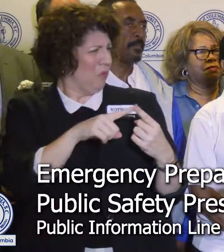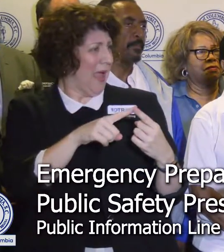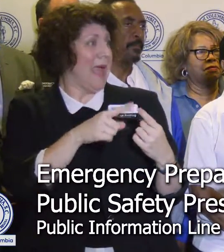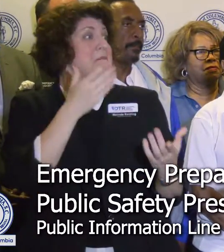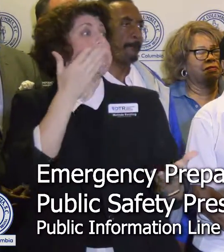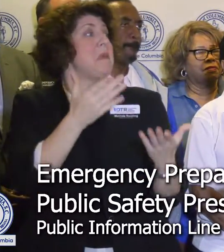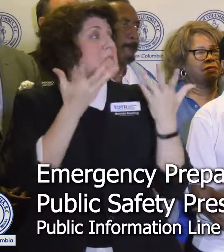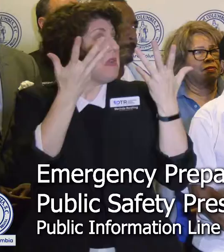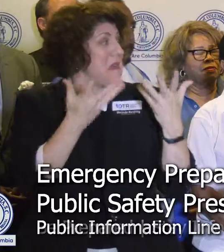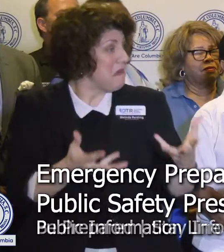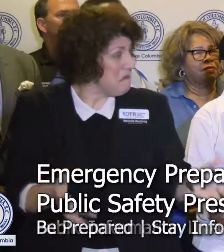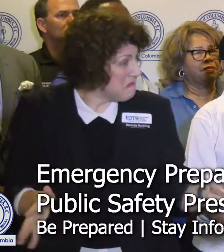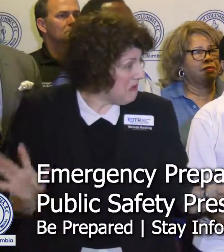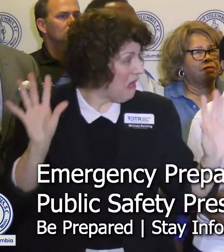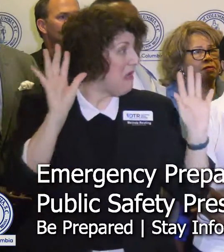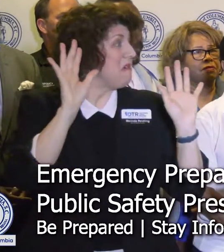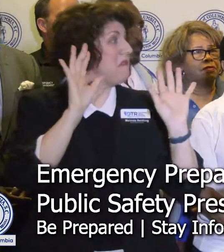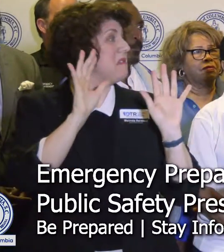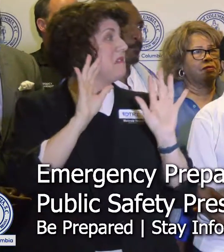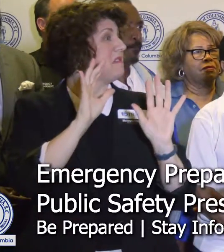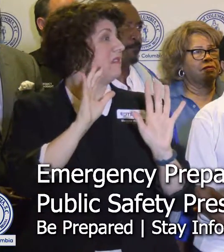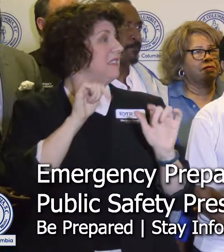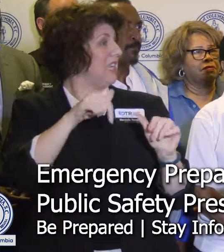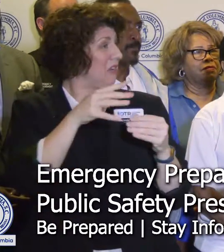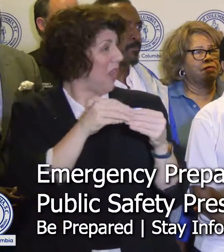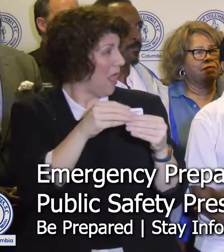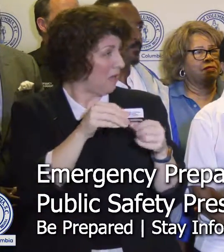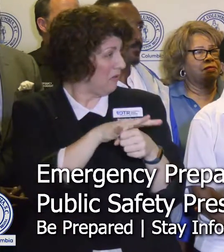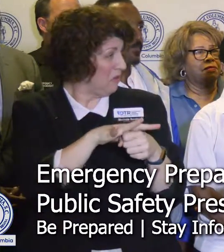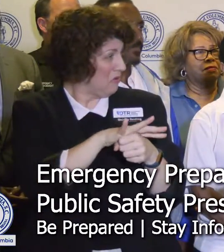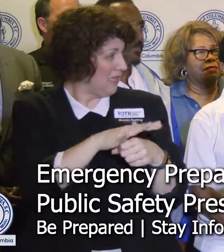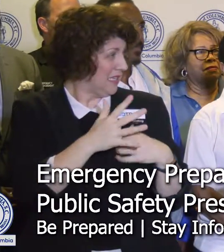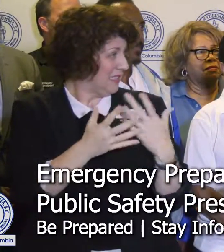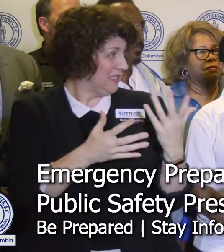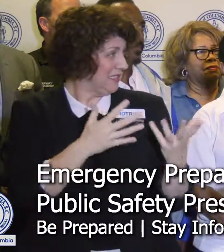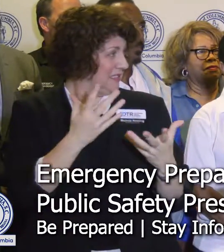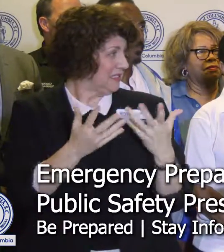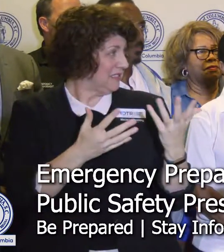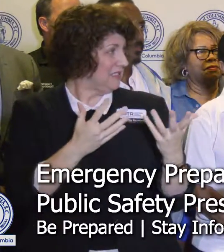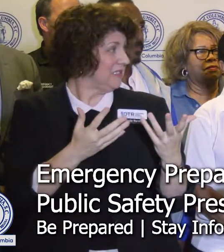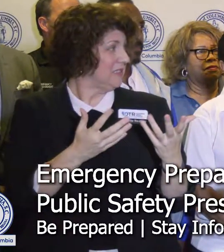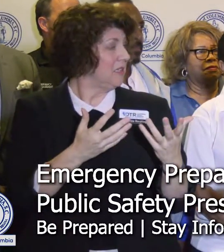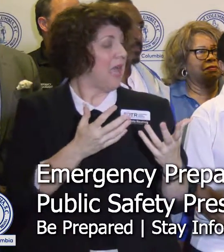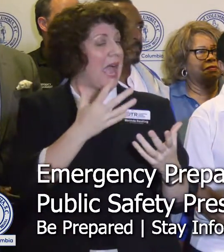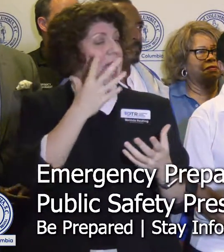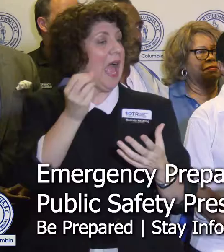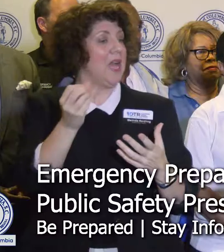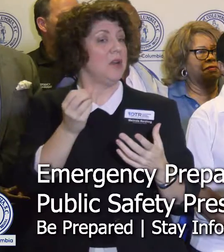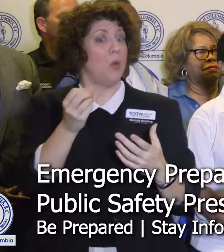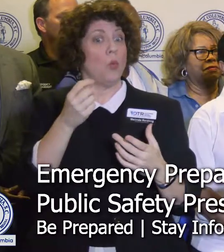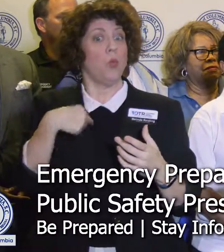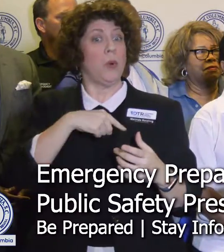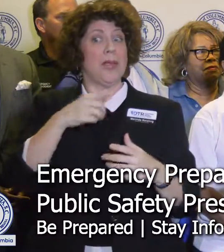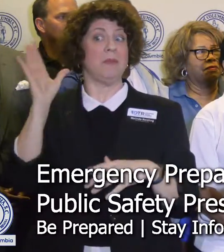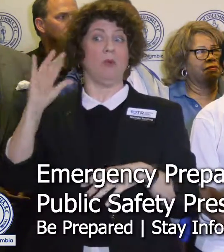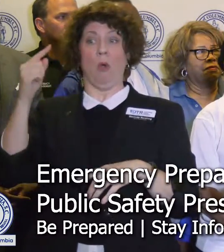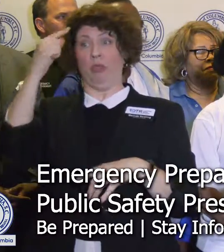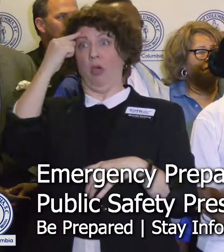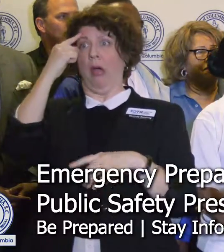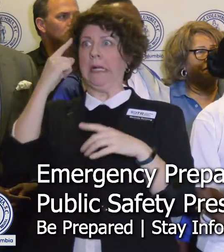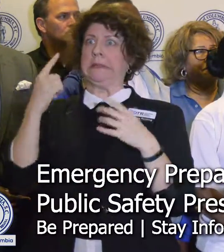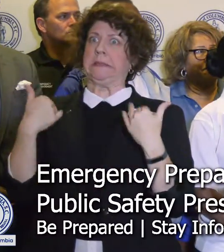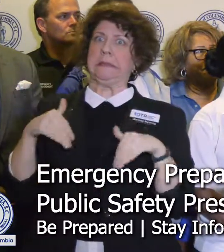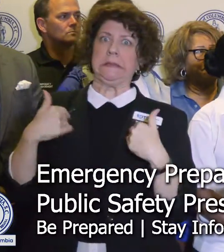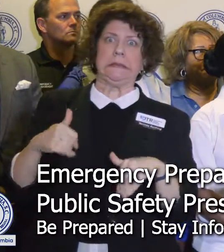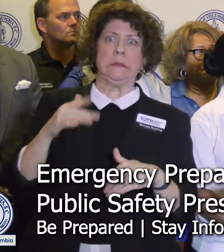early, that perhaps the initial effects here, at least locally, have not been perhaps as acute as we might have first thought? I think it's fair to say this